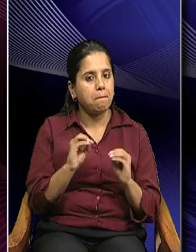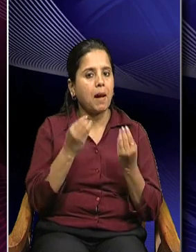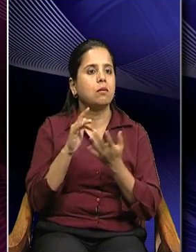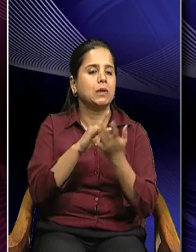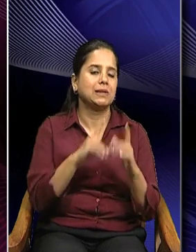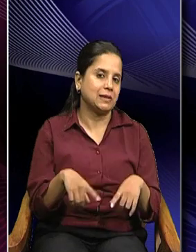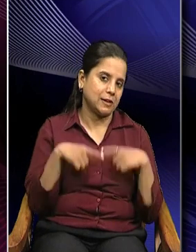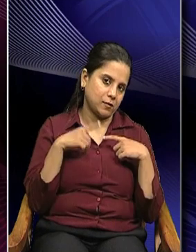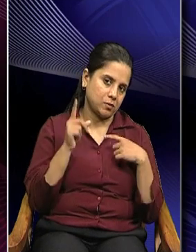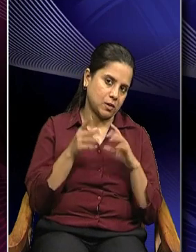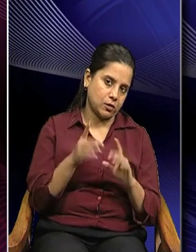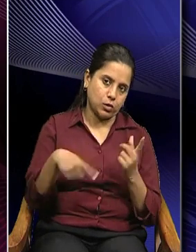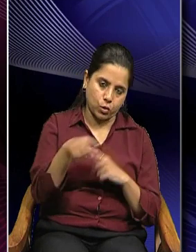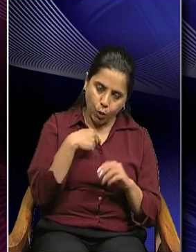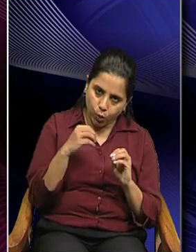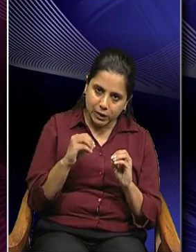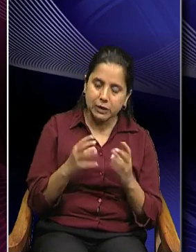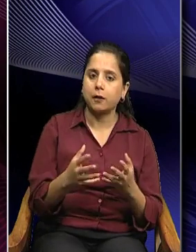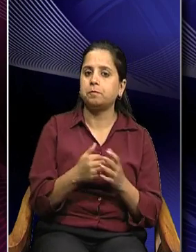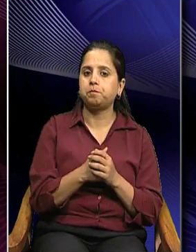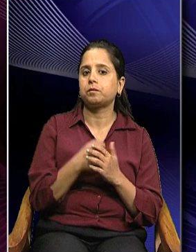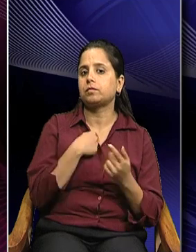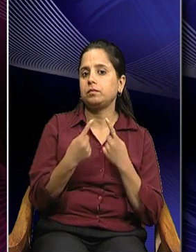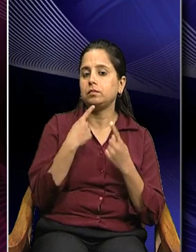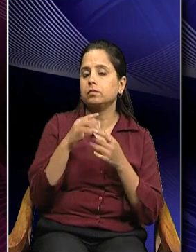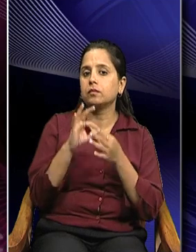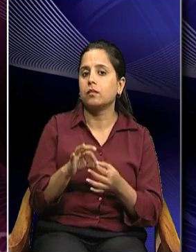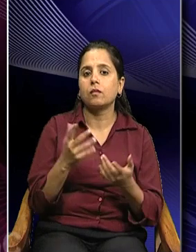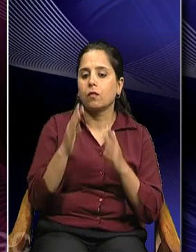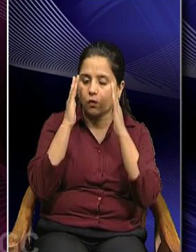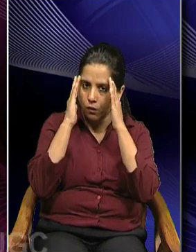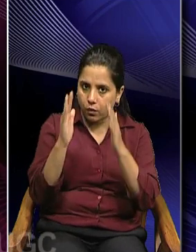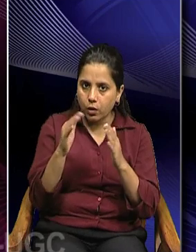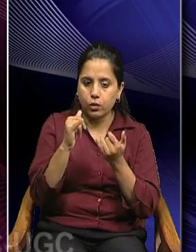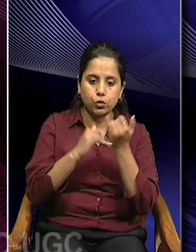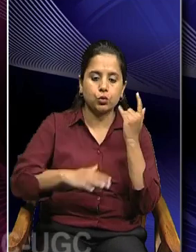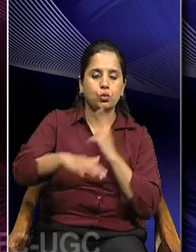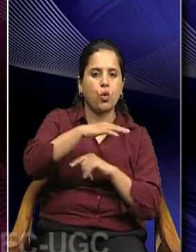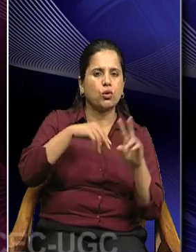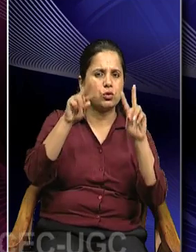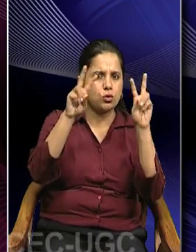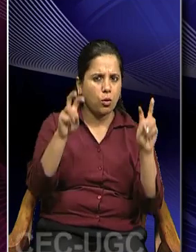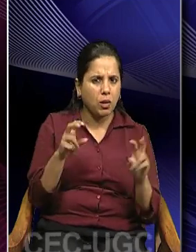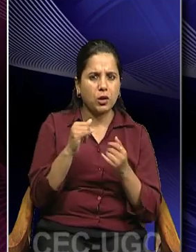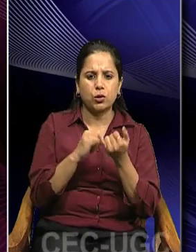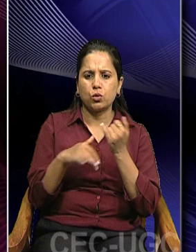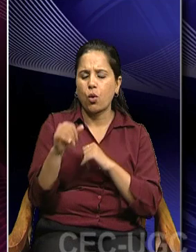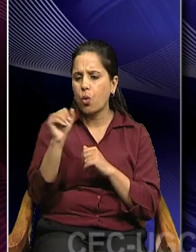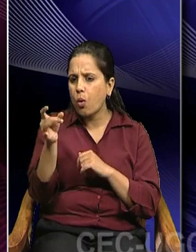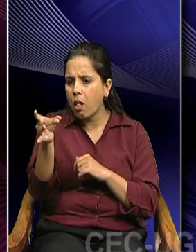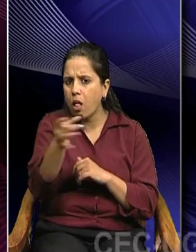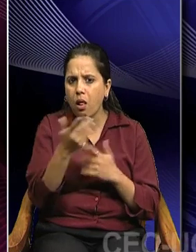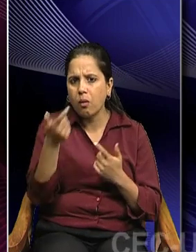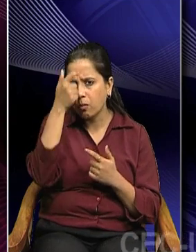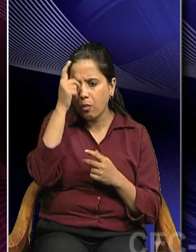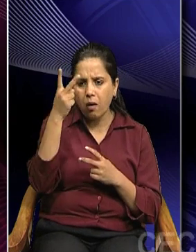live. So we started talking about focusing on the social issues, the societal concerns, that we